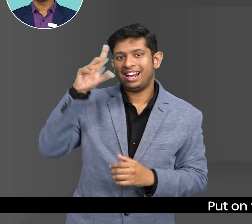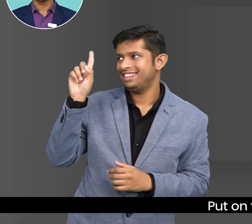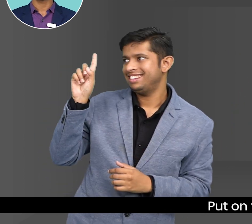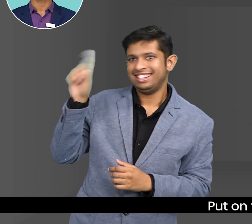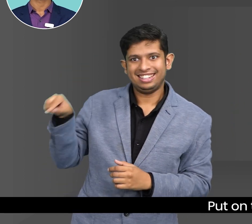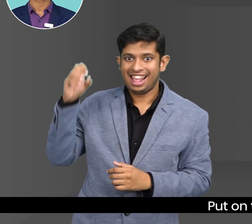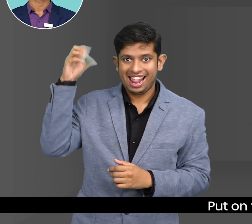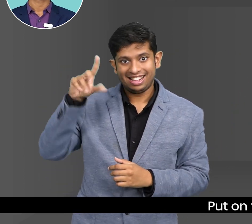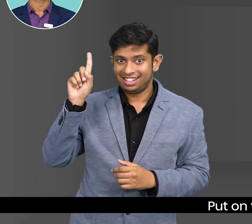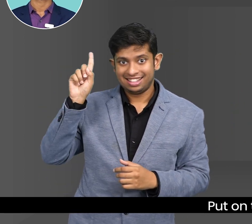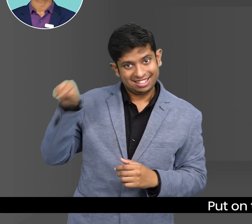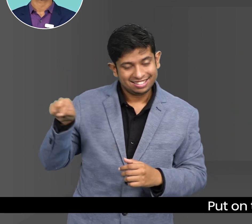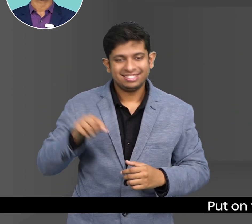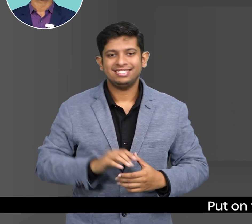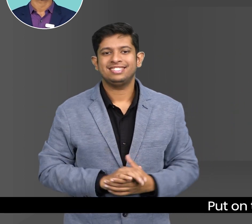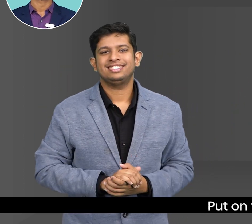Put on the light.